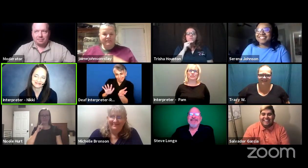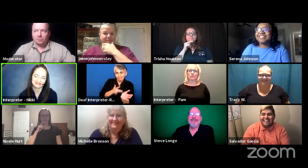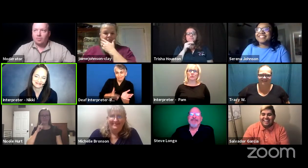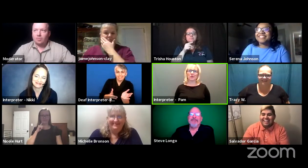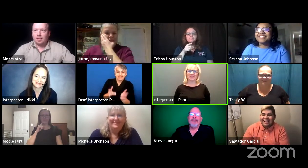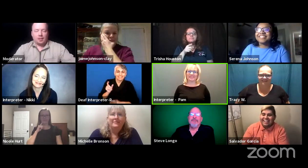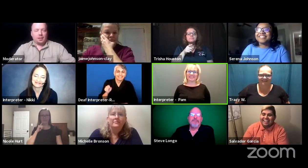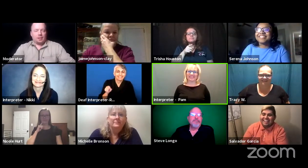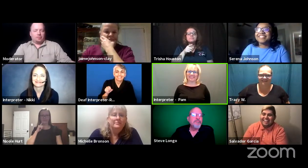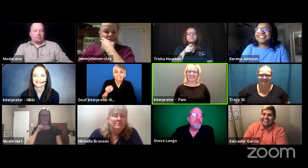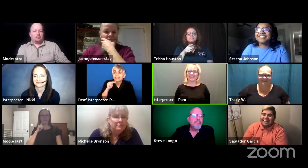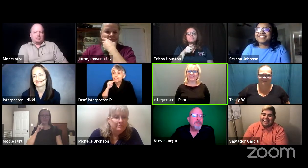Sure.